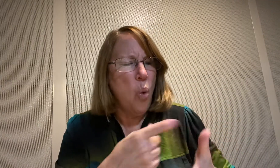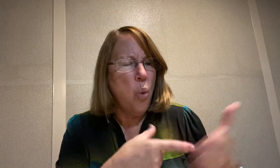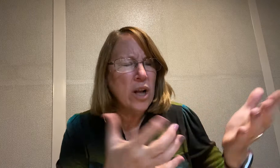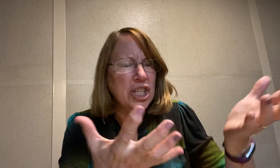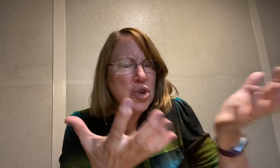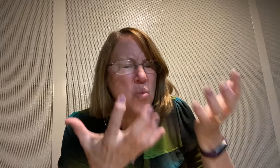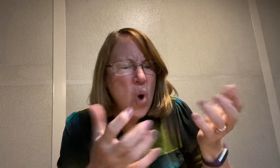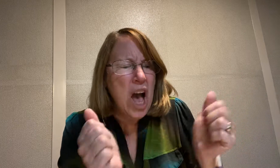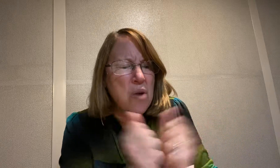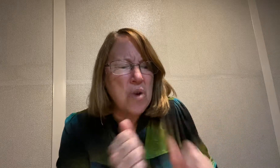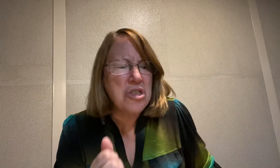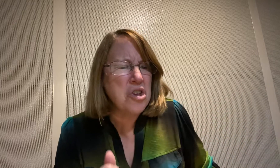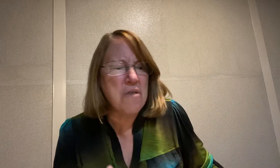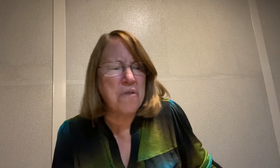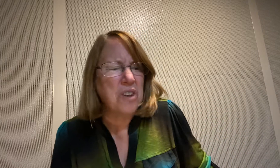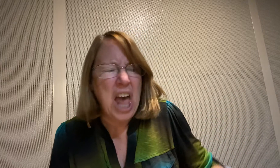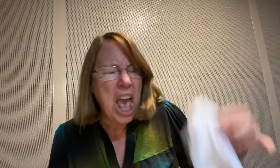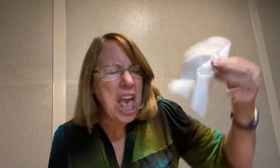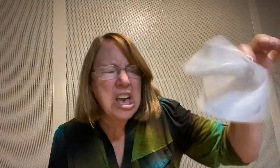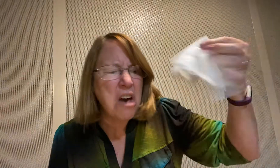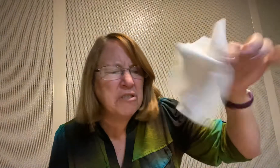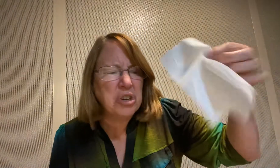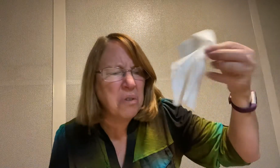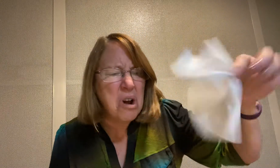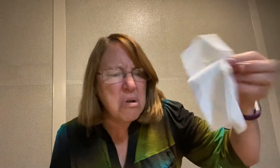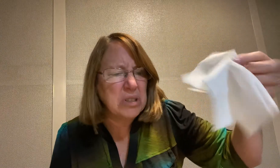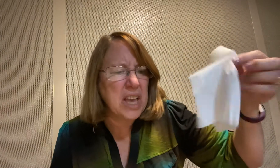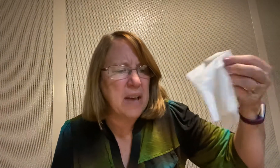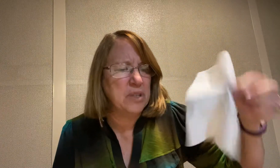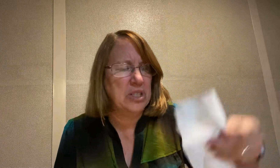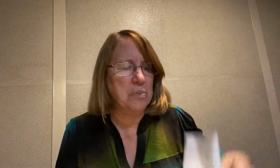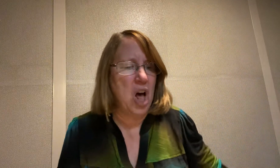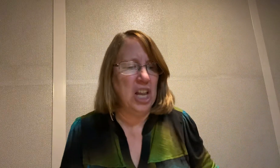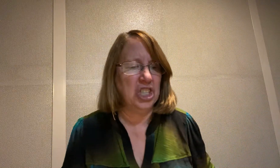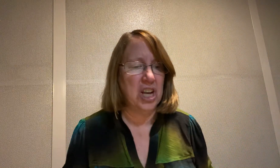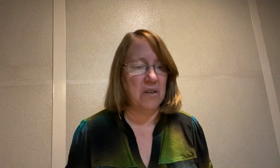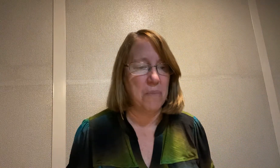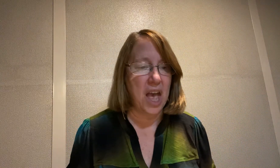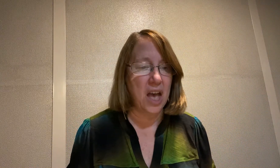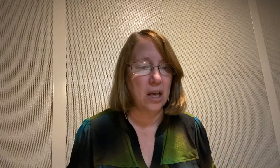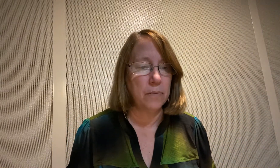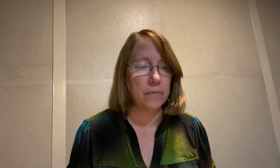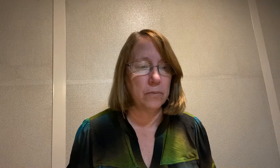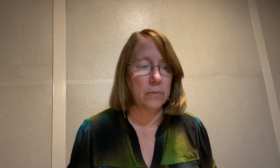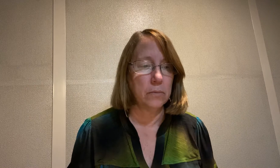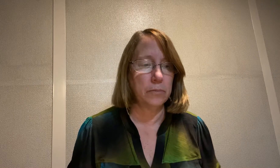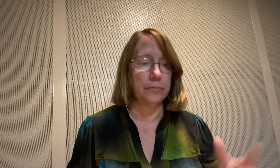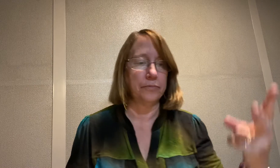"What do you want with your flag of truce?" Captain Smollett shouted back.